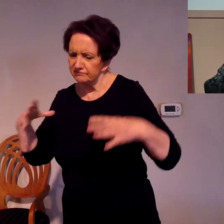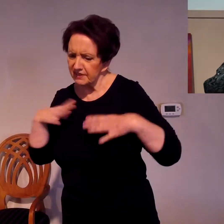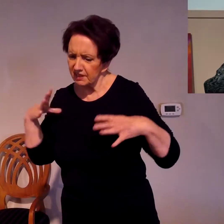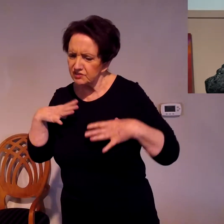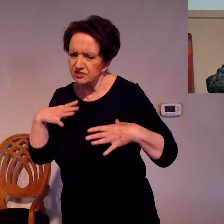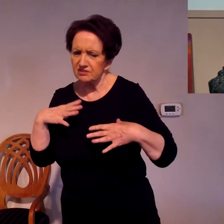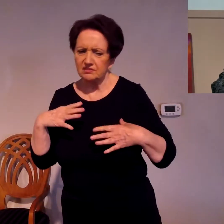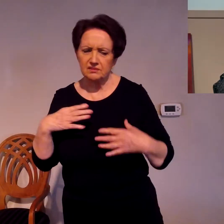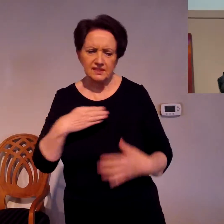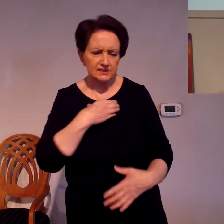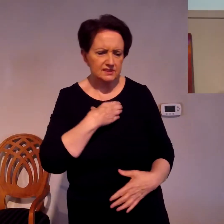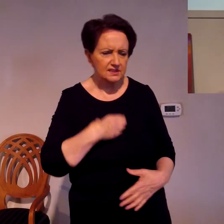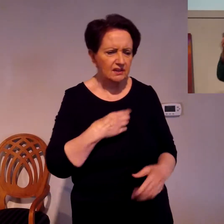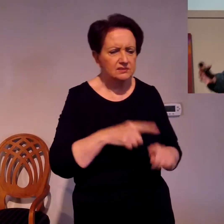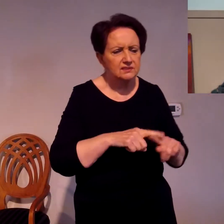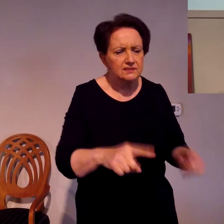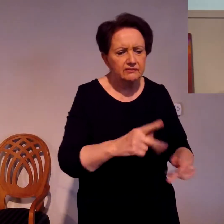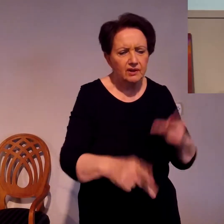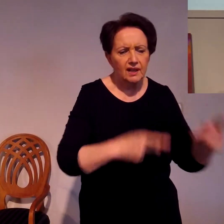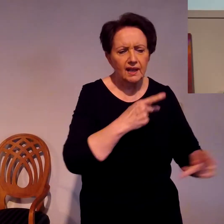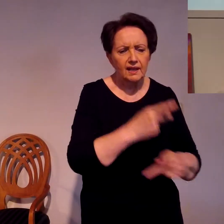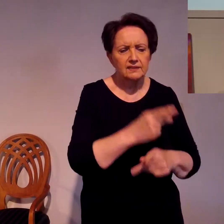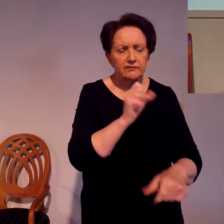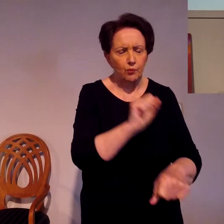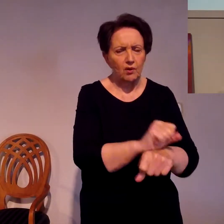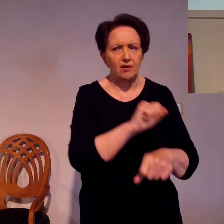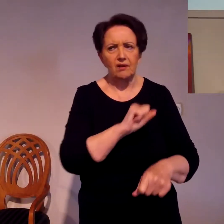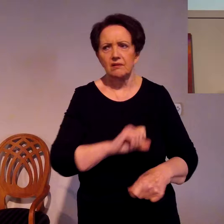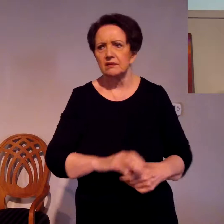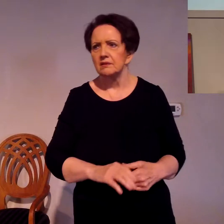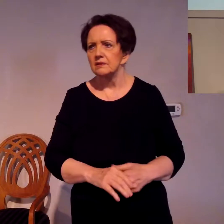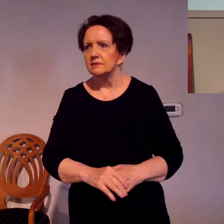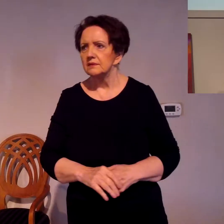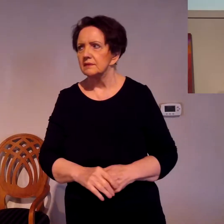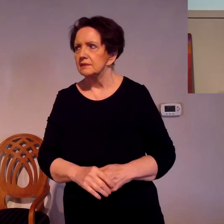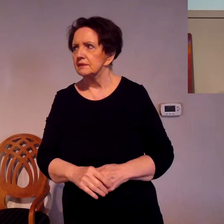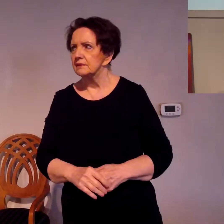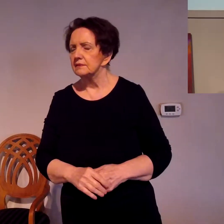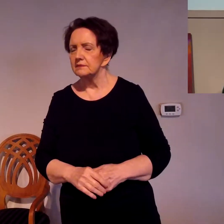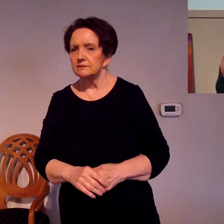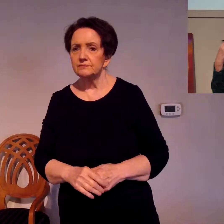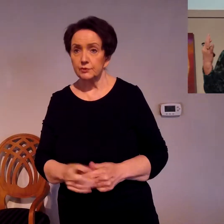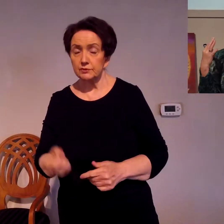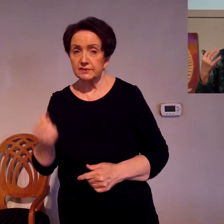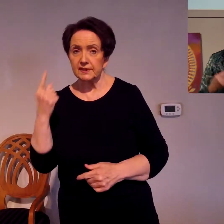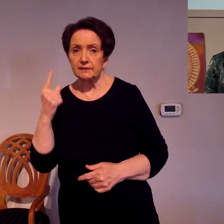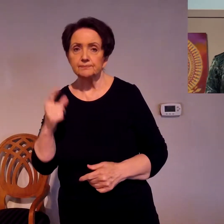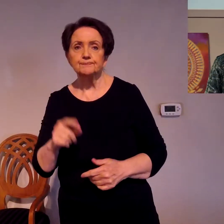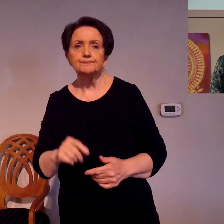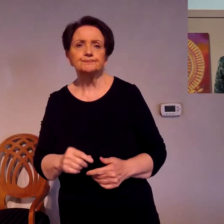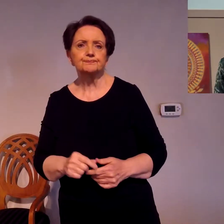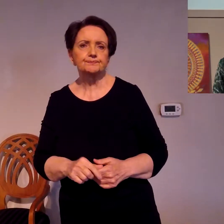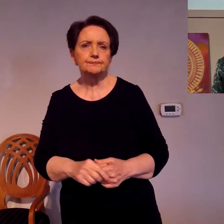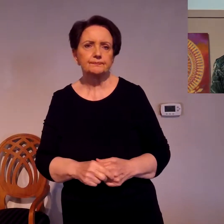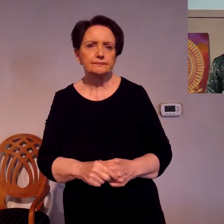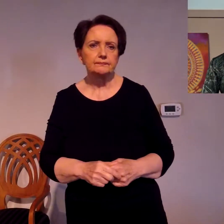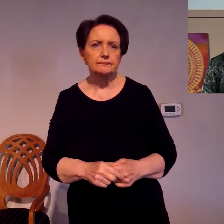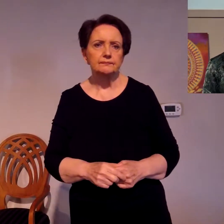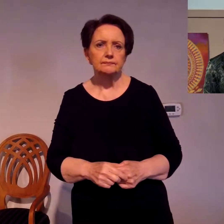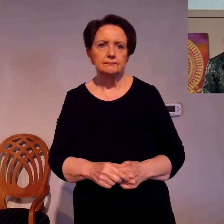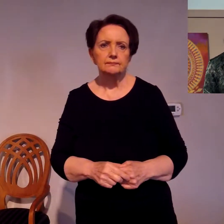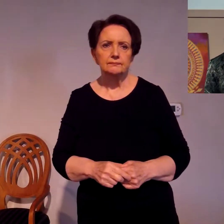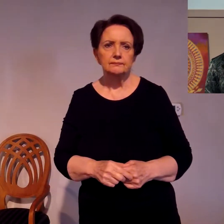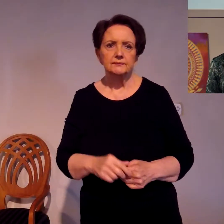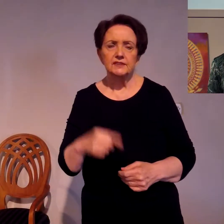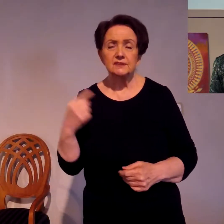I desire, a different kind of work. Do you see what I'm saying? Right? It's not just needs in any kind of a negative or